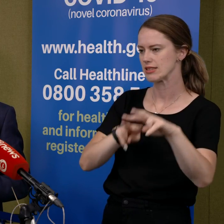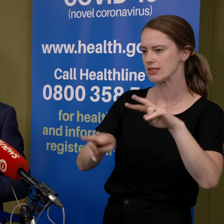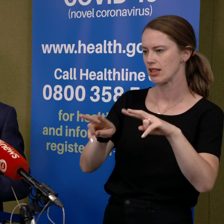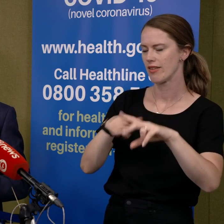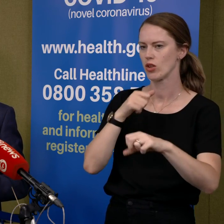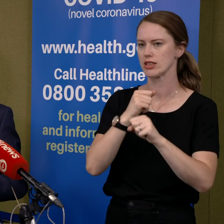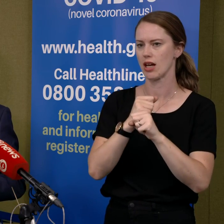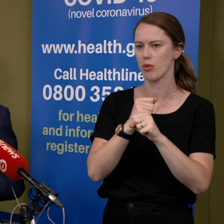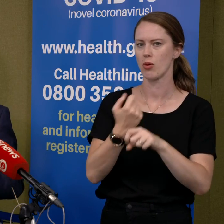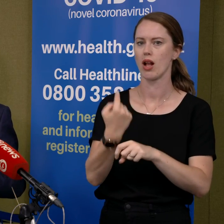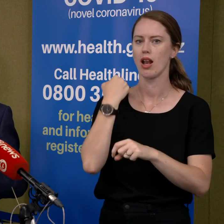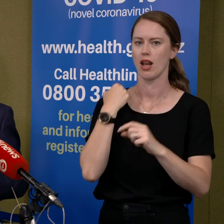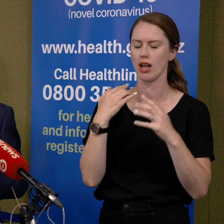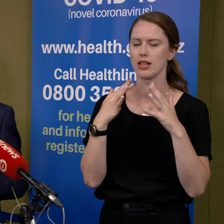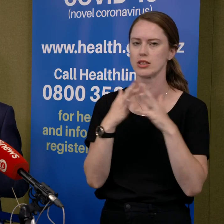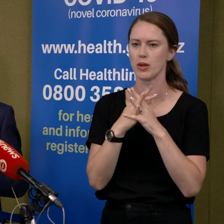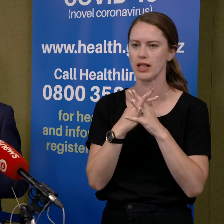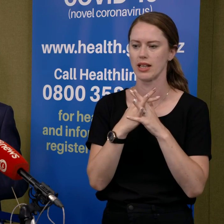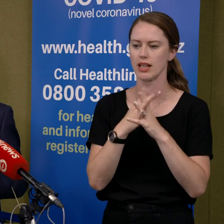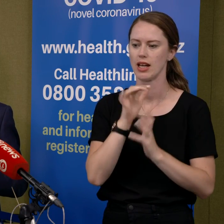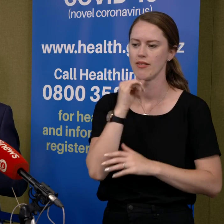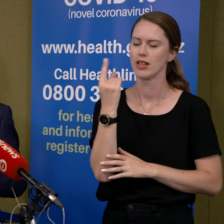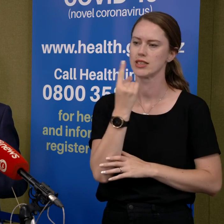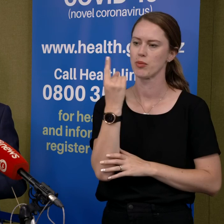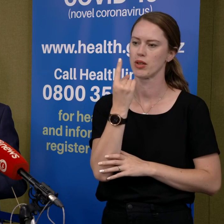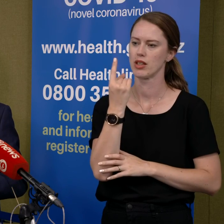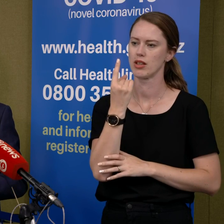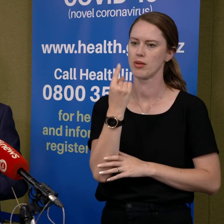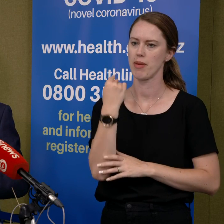example, even from last week, anyone who was in